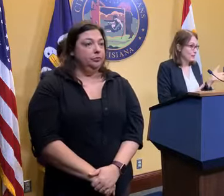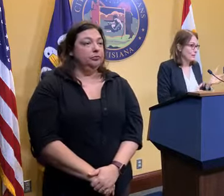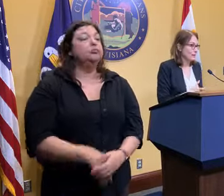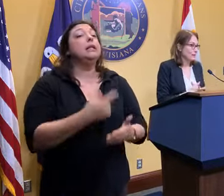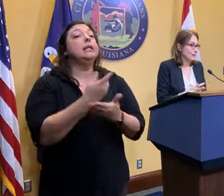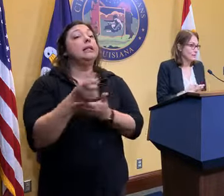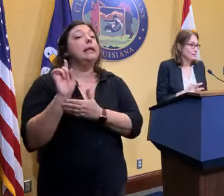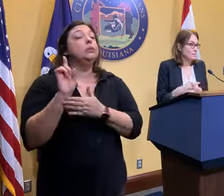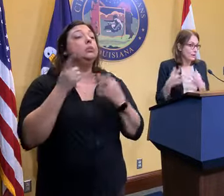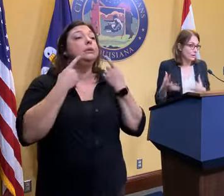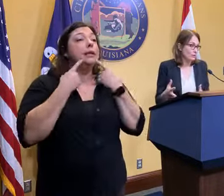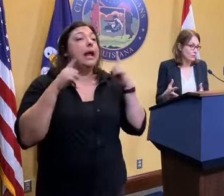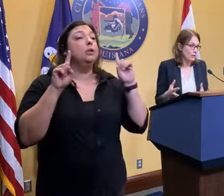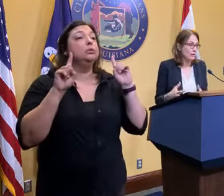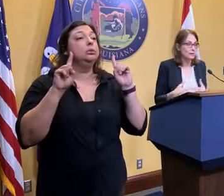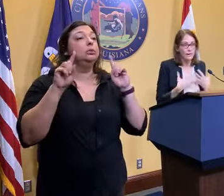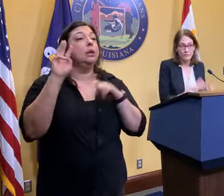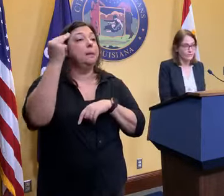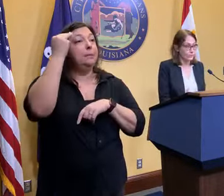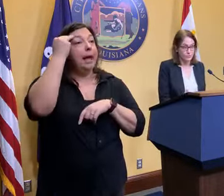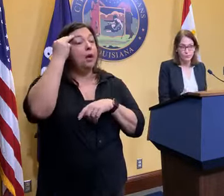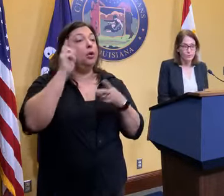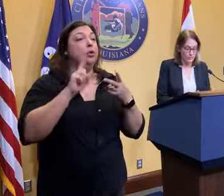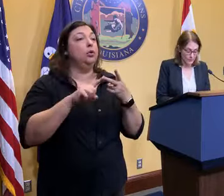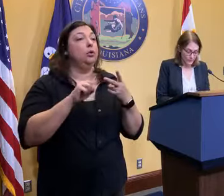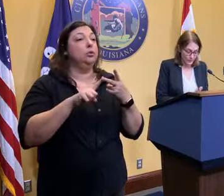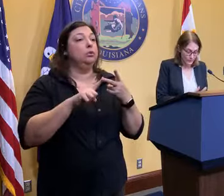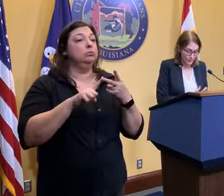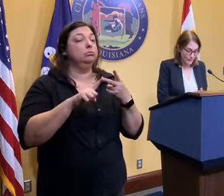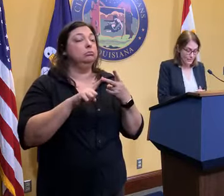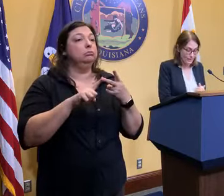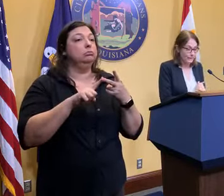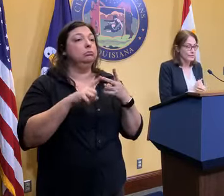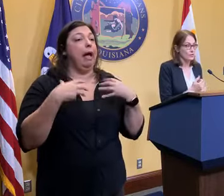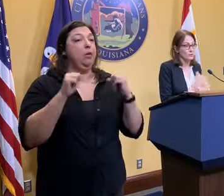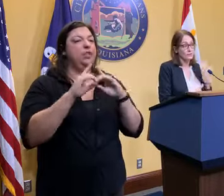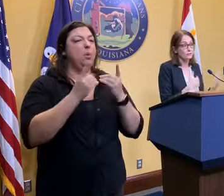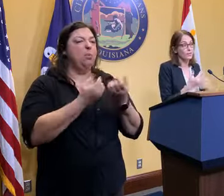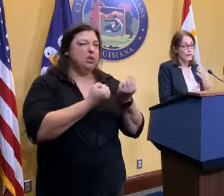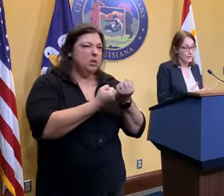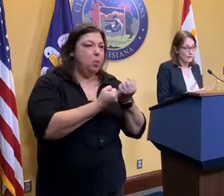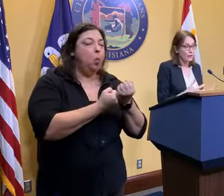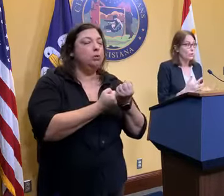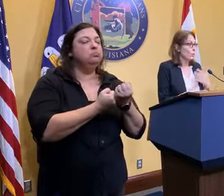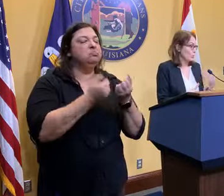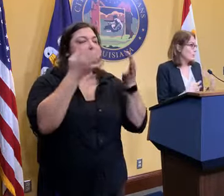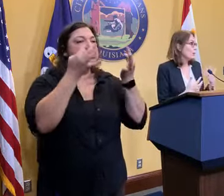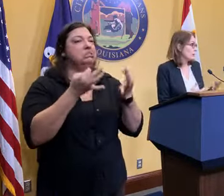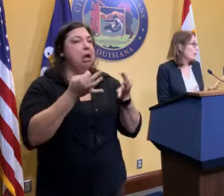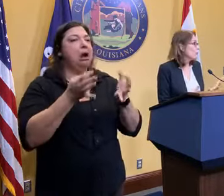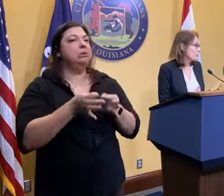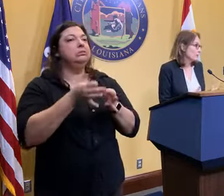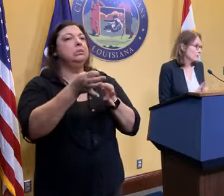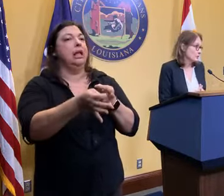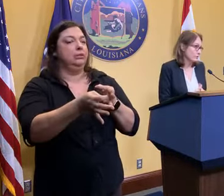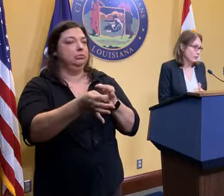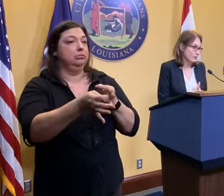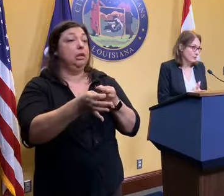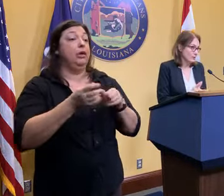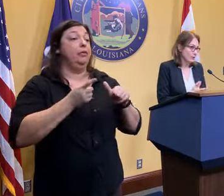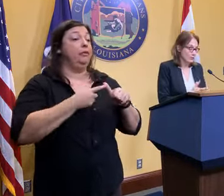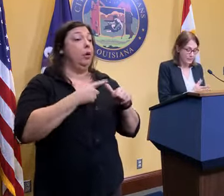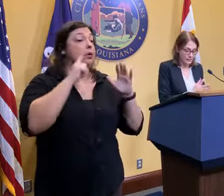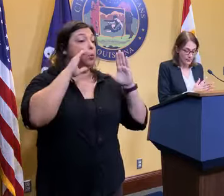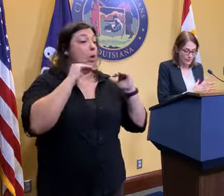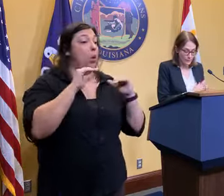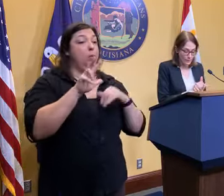last week, Mayor Cantrell, and obviously with the full support of the Health Department, made the decision to delay what we had hoped our original Phase